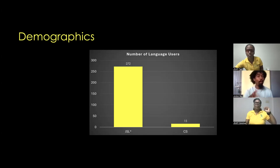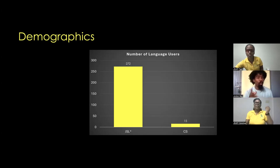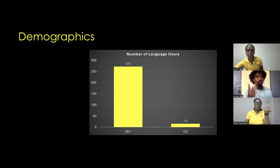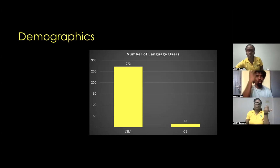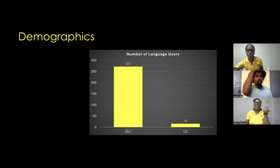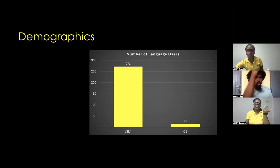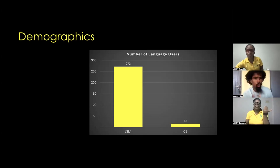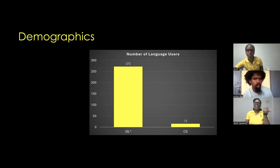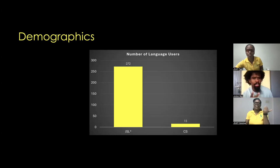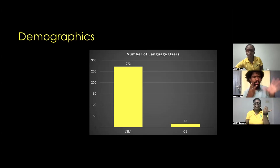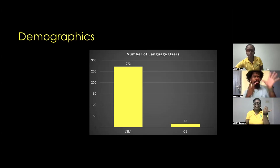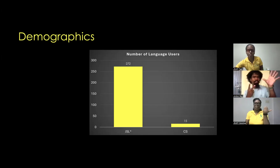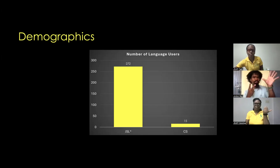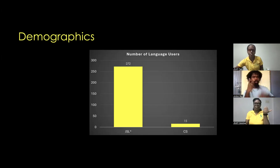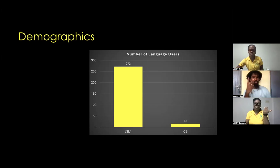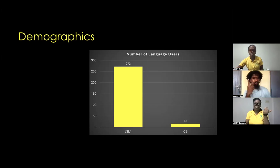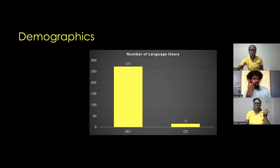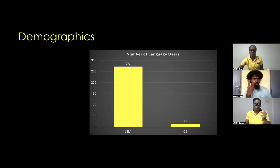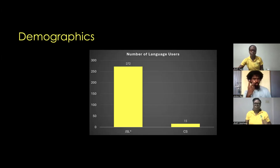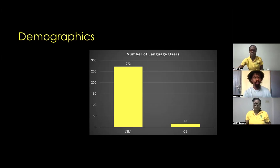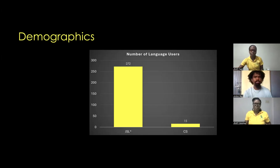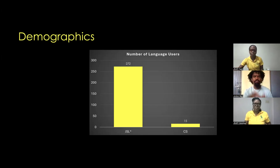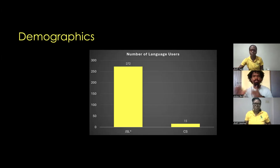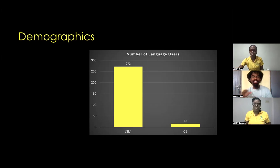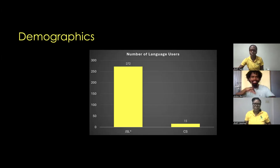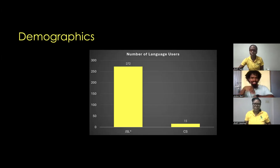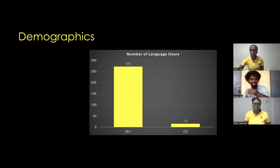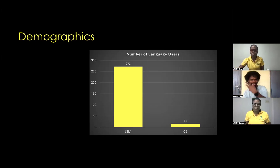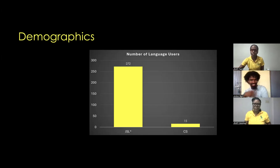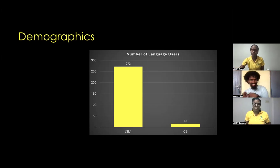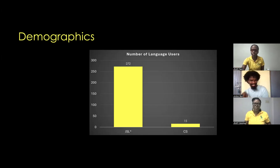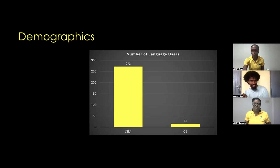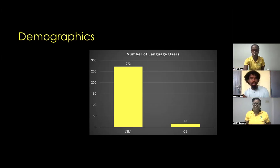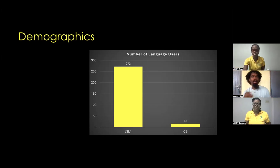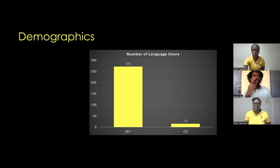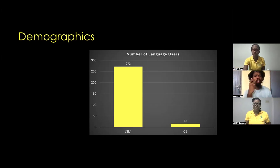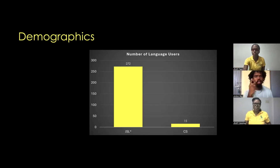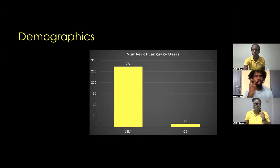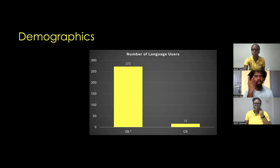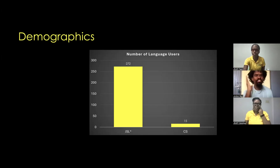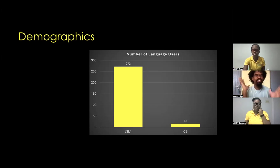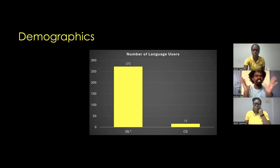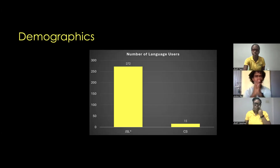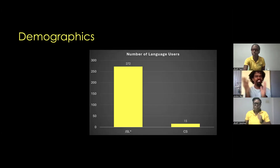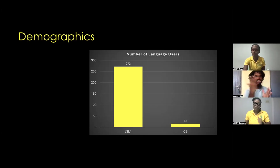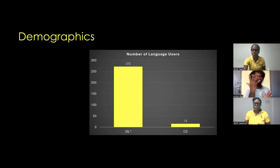And in JSL it's 272, and in country sign it's 15, right? So